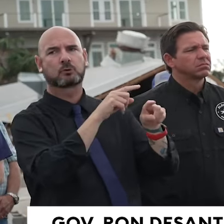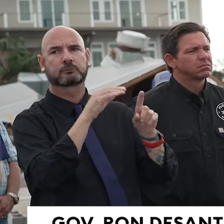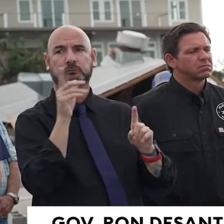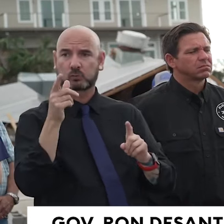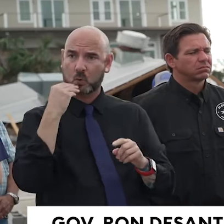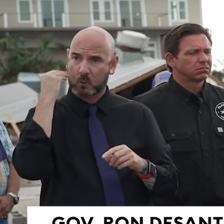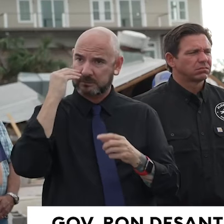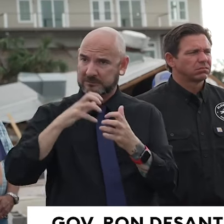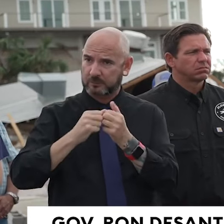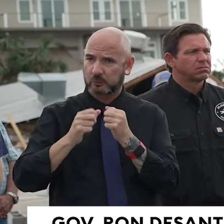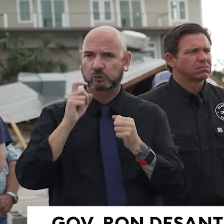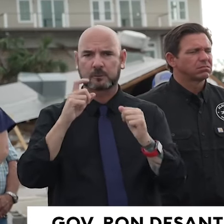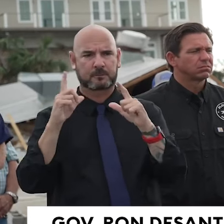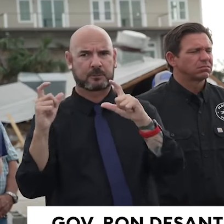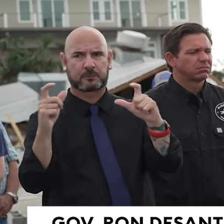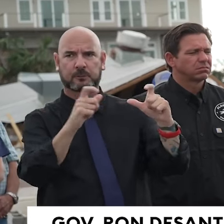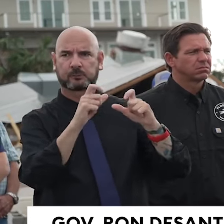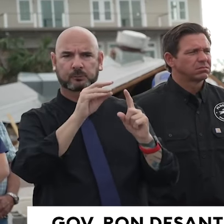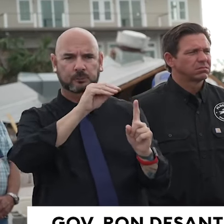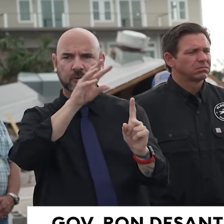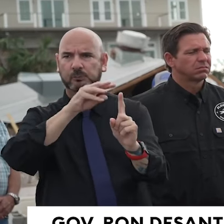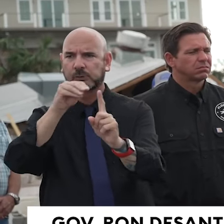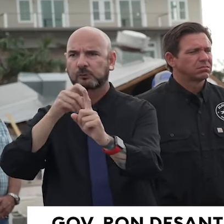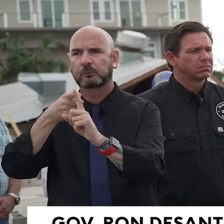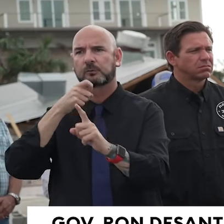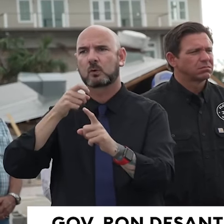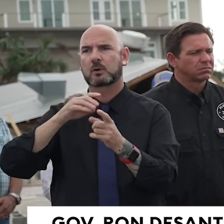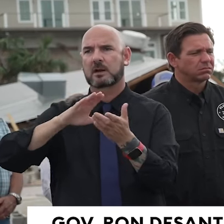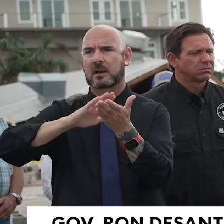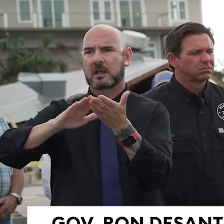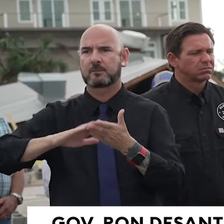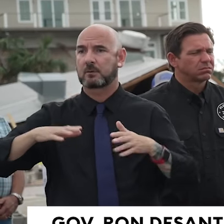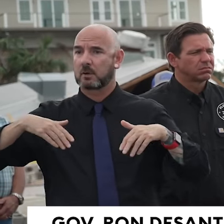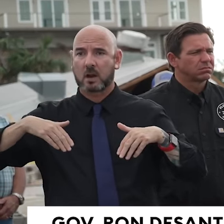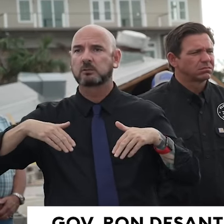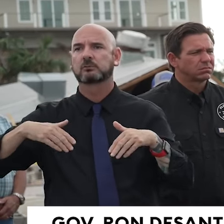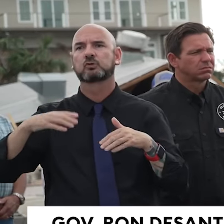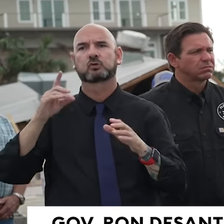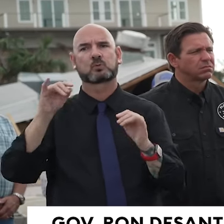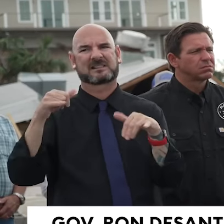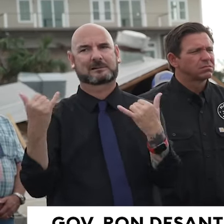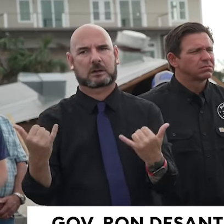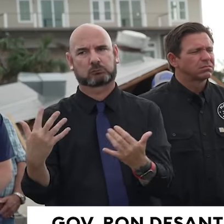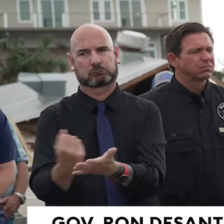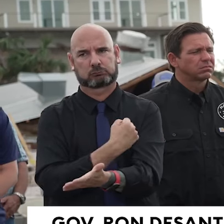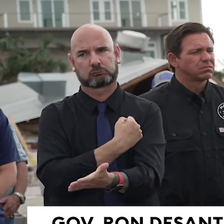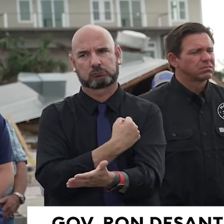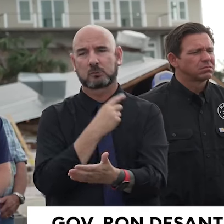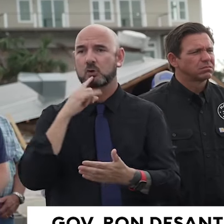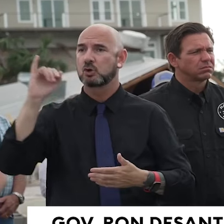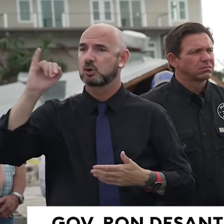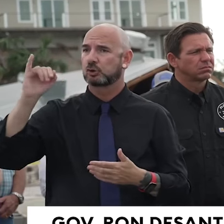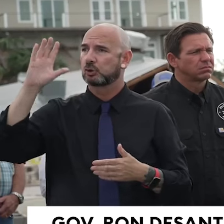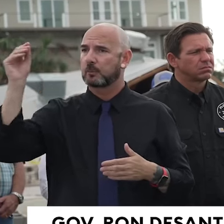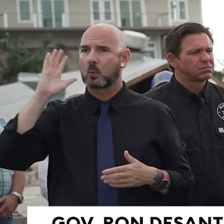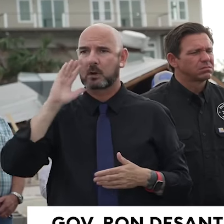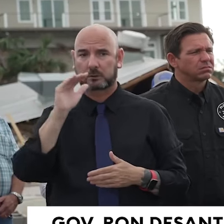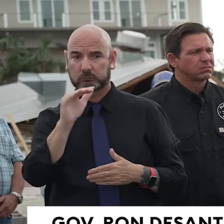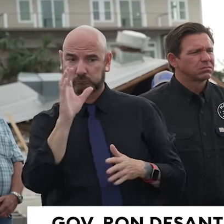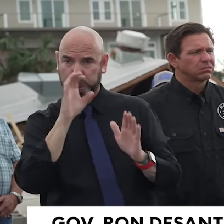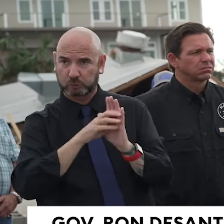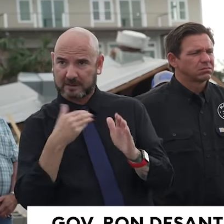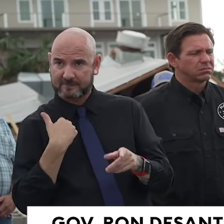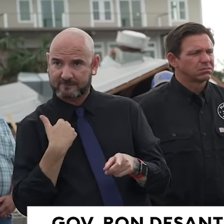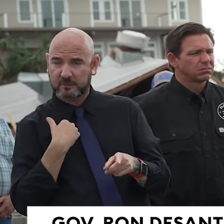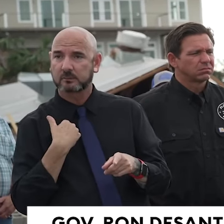you should have taken pictures before you clean up. If you haven't done that, please do that already. Your insurance company is going to ask for them. FEMA is going to